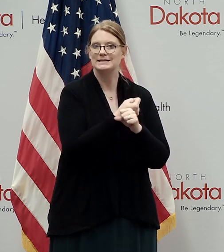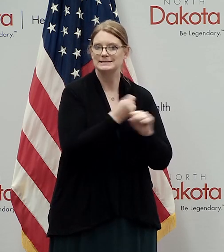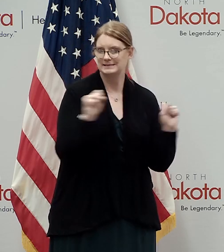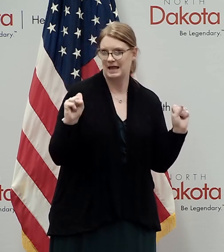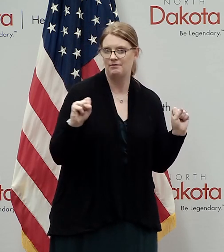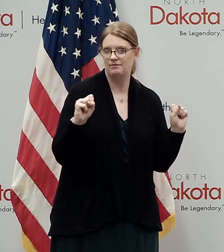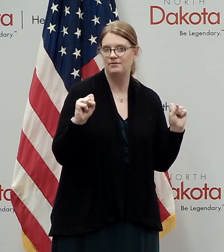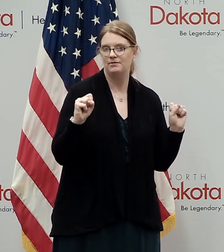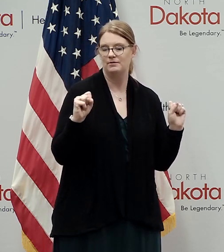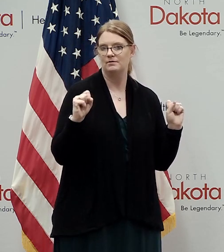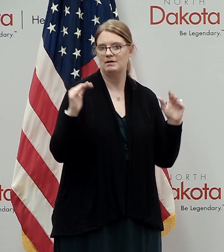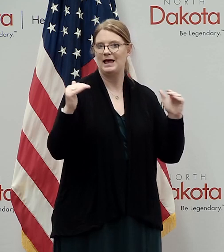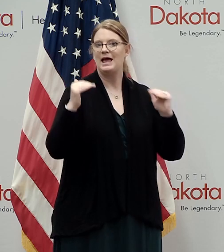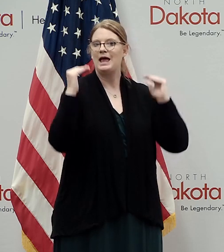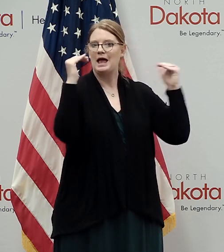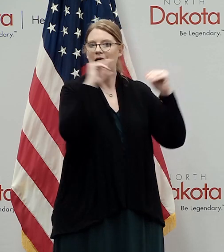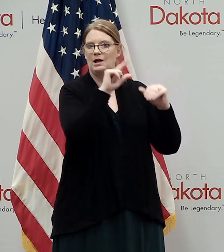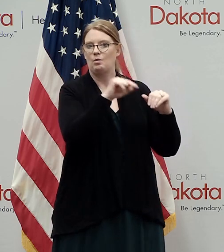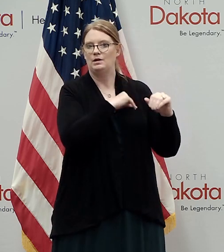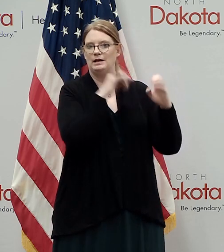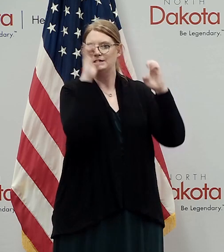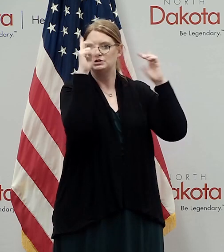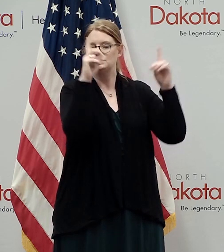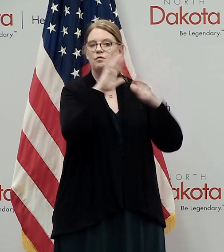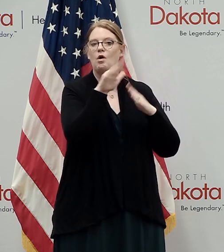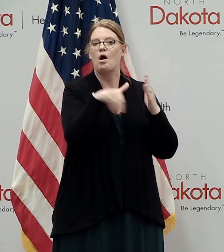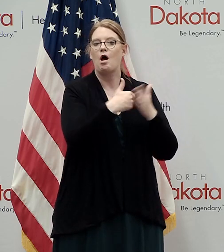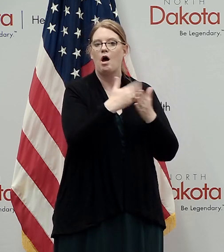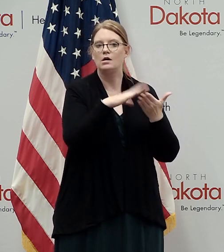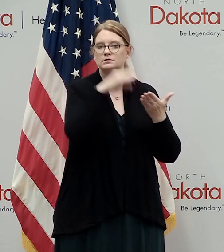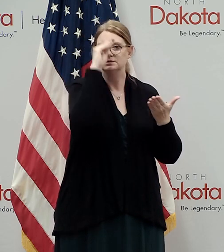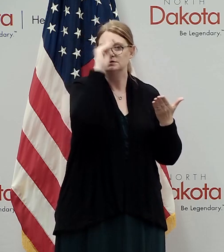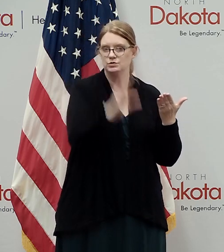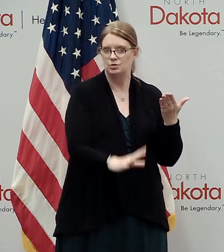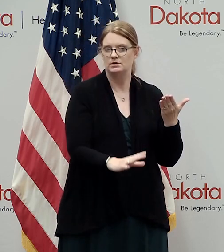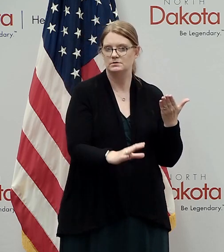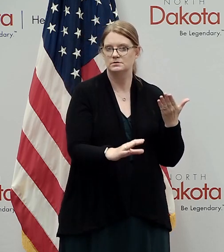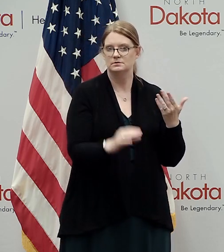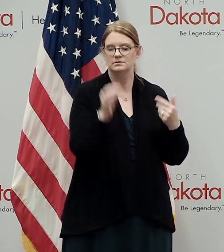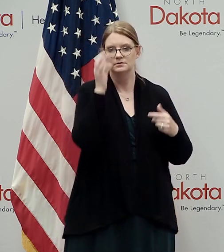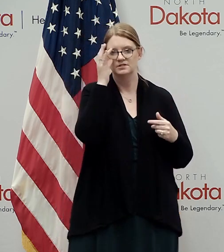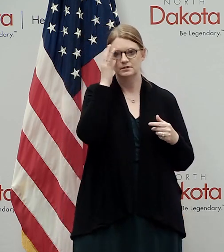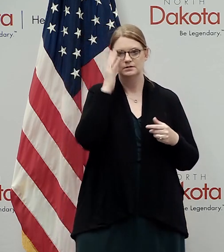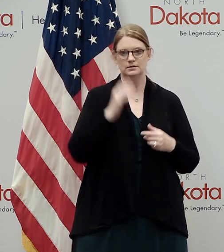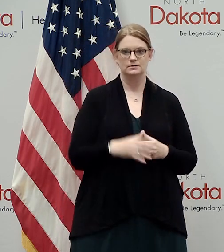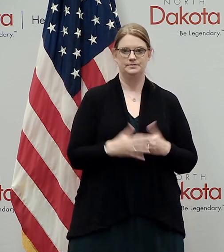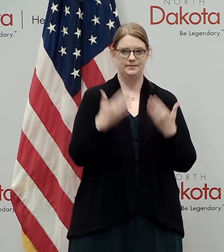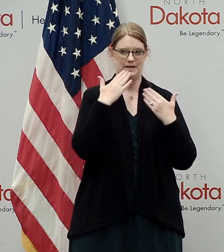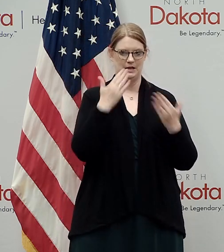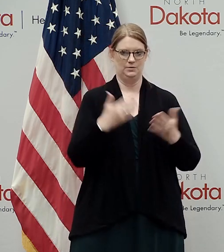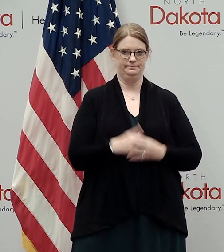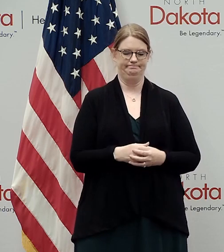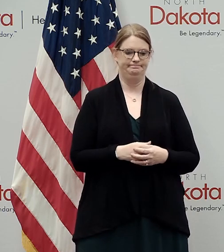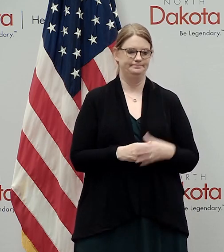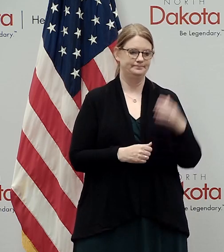high-quality education for all students to the best of our ability. Thank you.